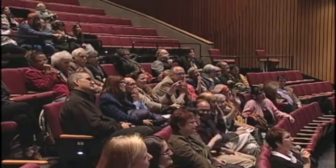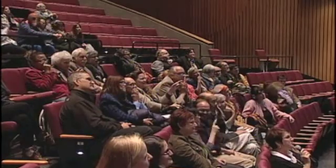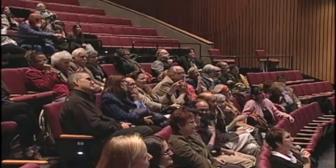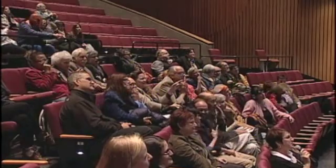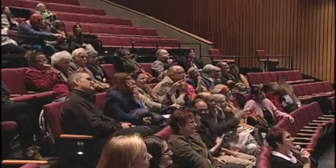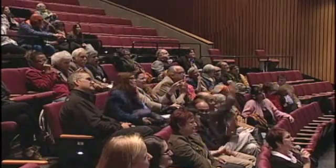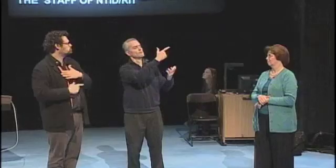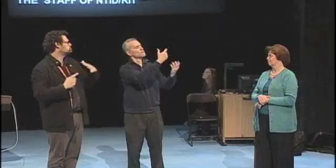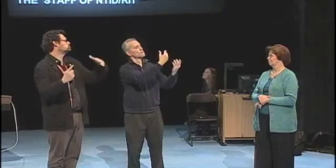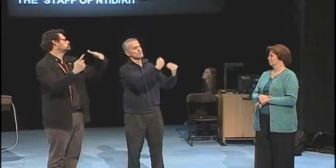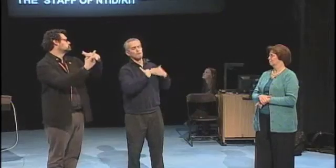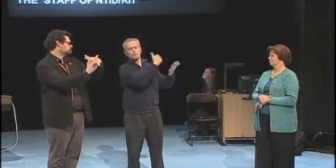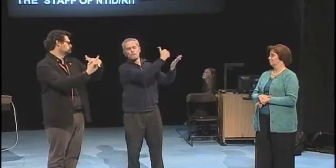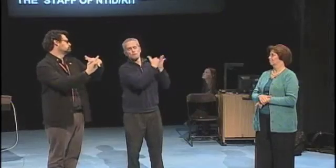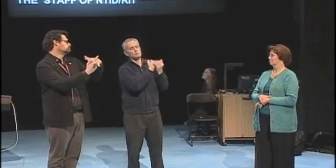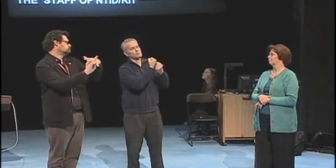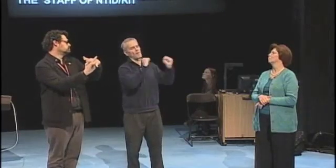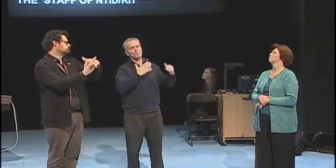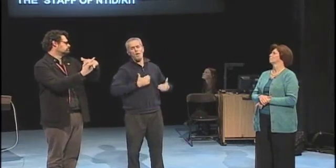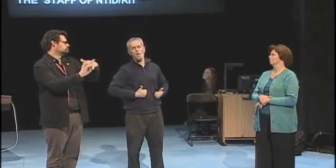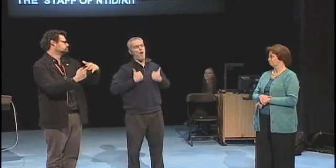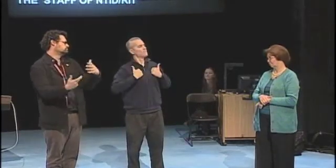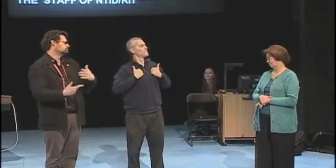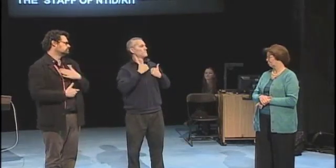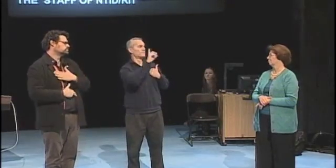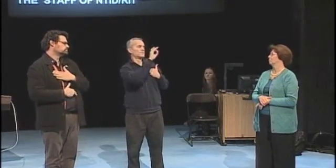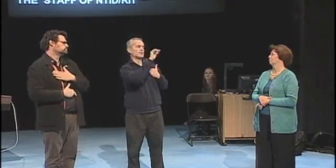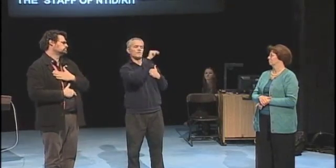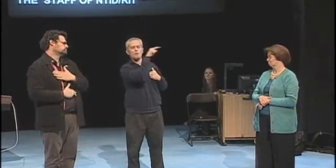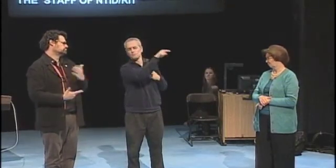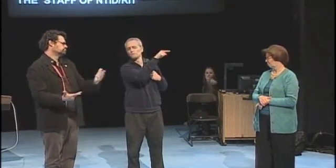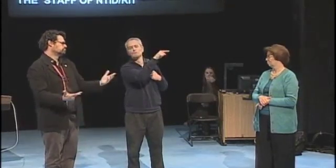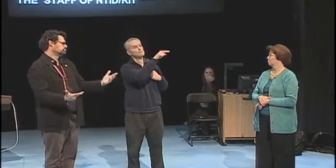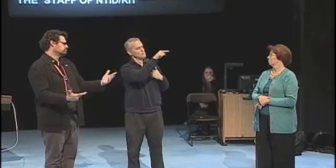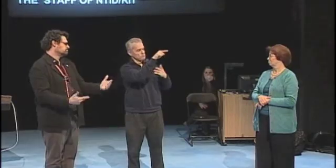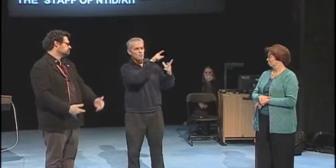truly appreciate this honor. Divya has saved my life.